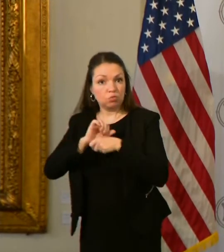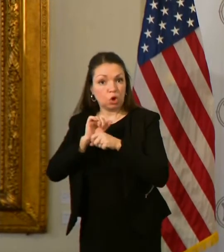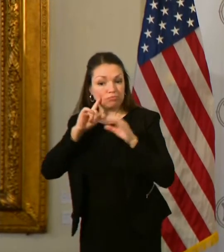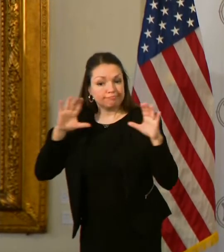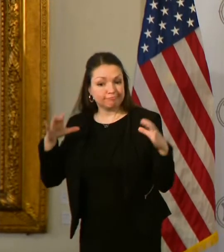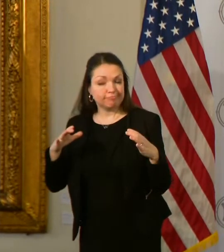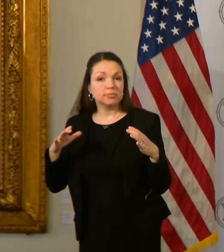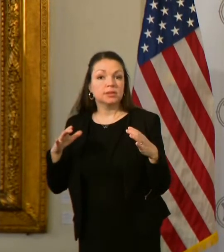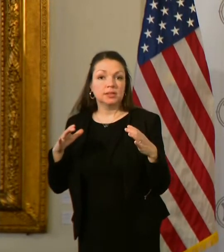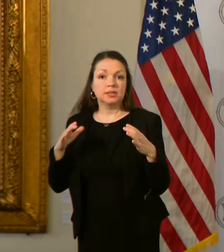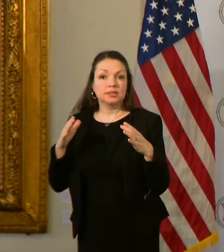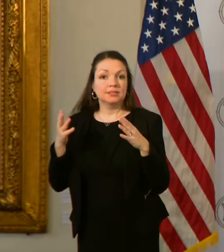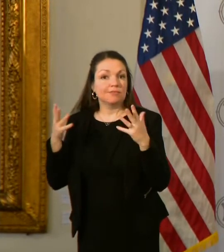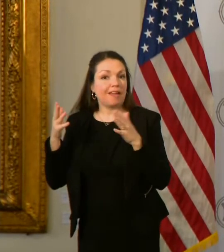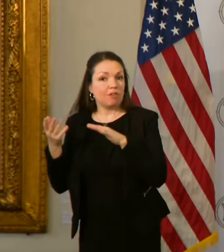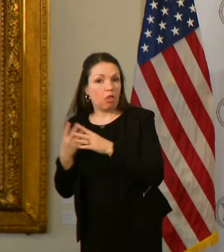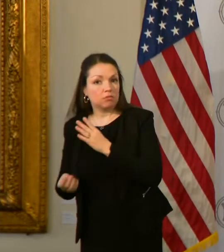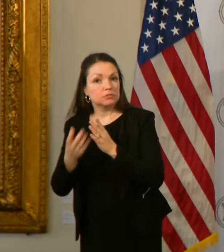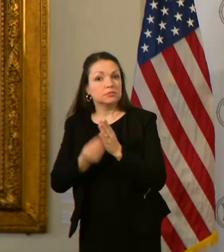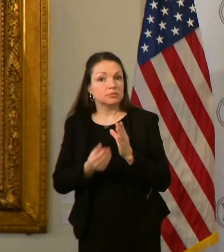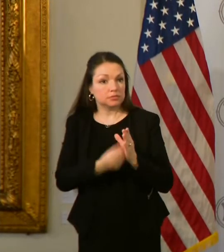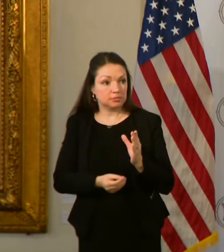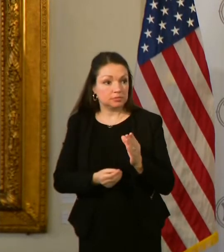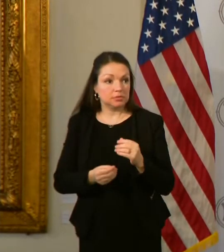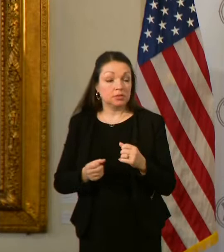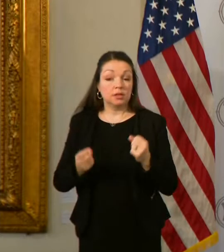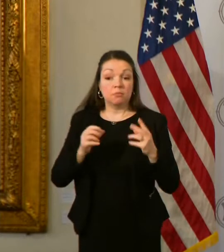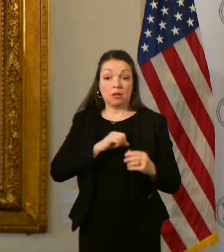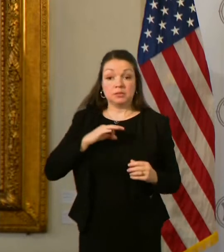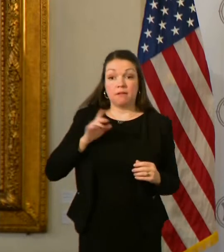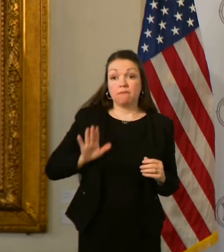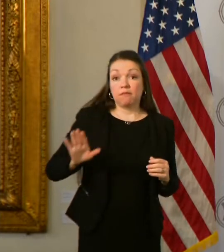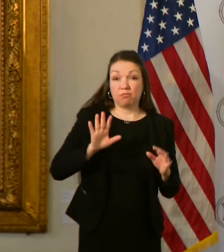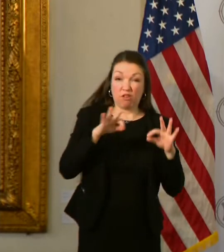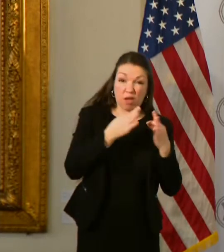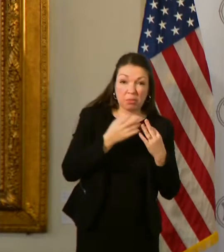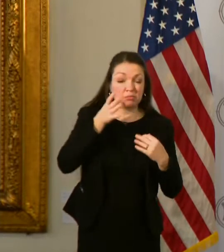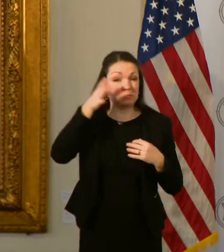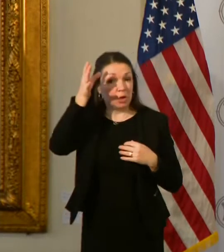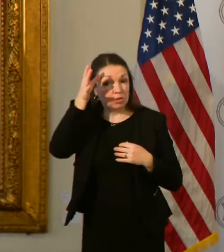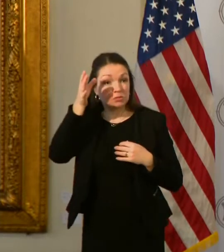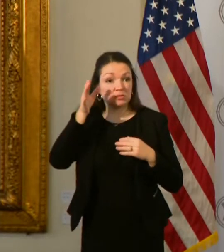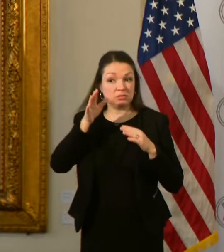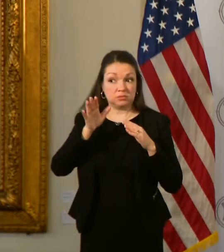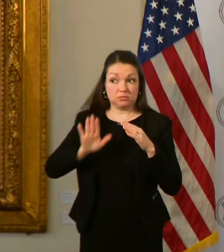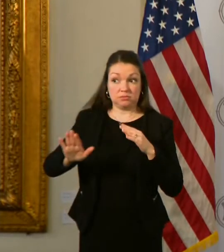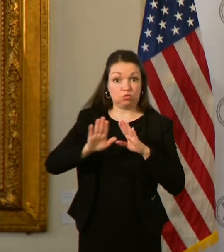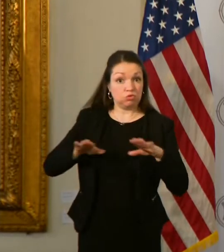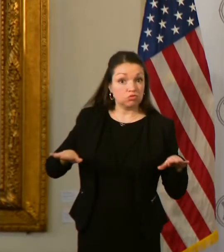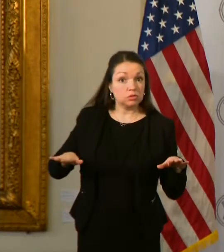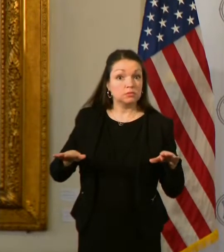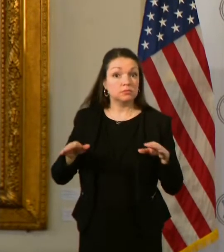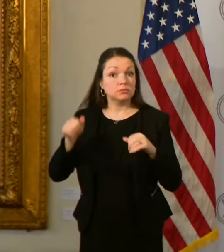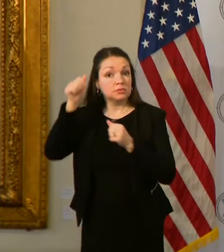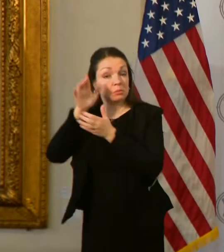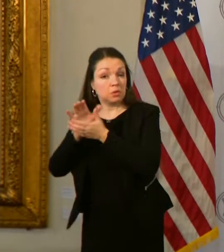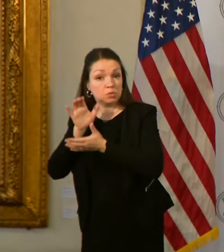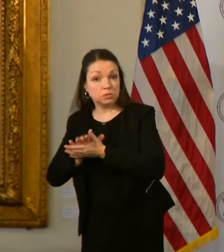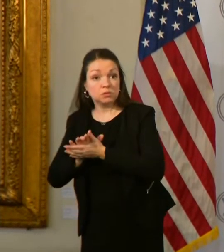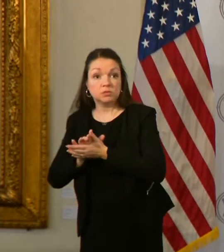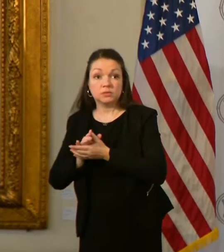staff members have lost members of their families, parents, children,